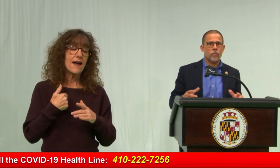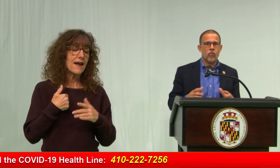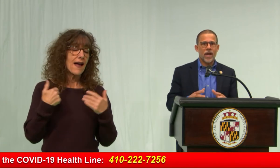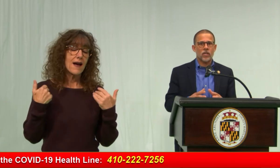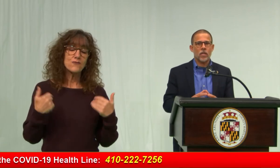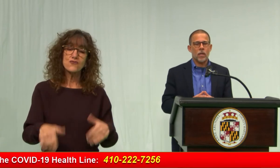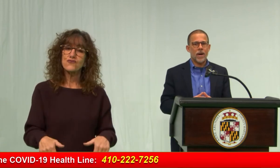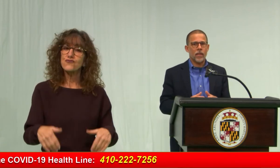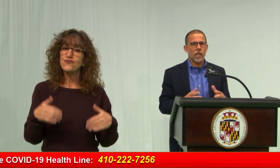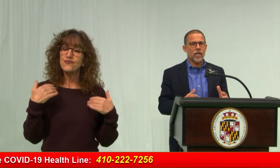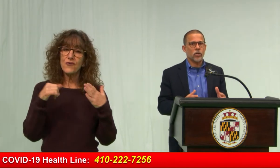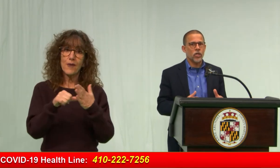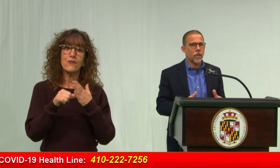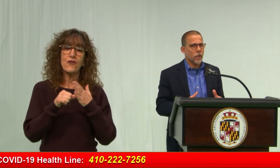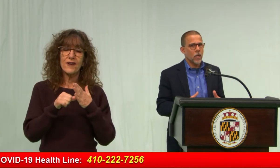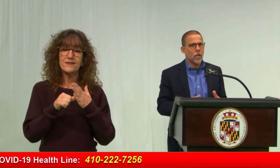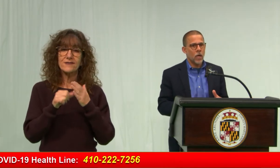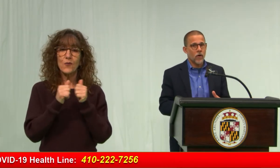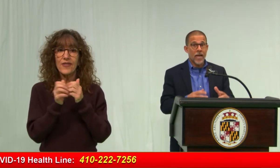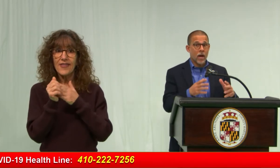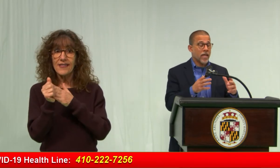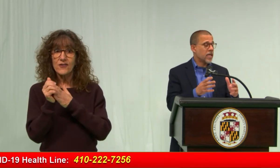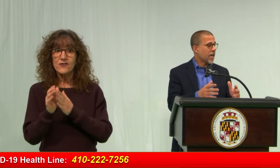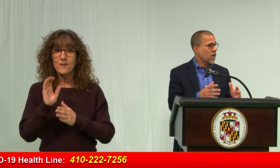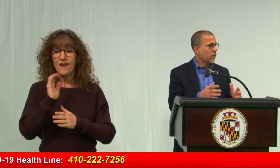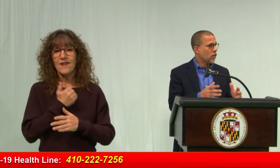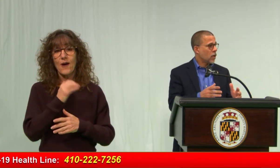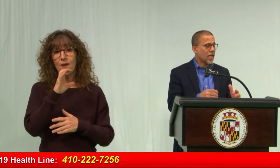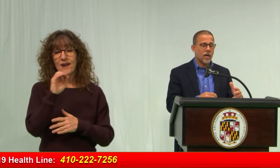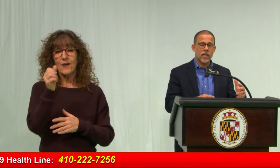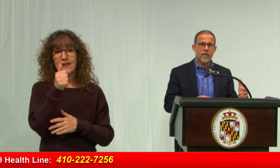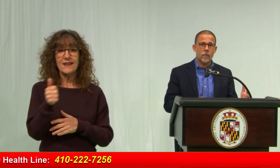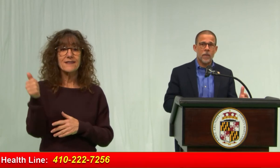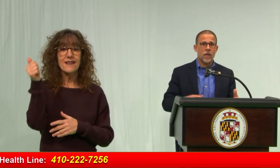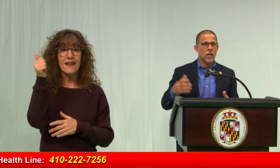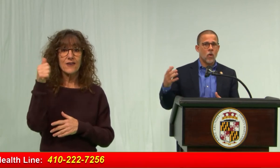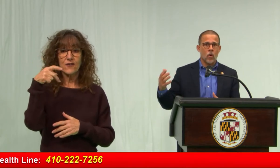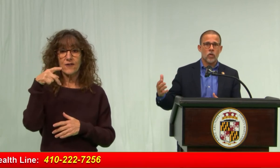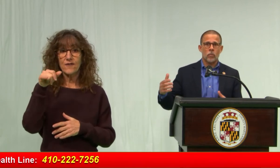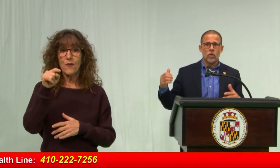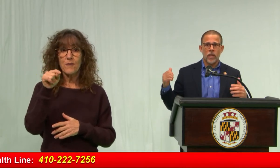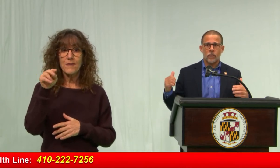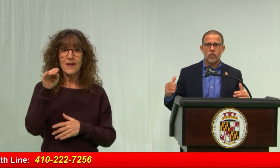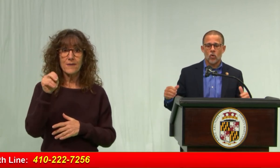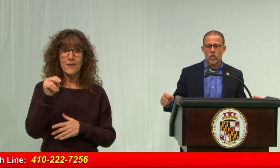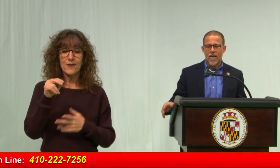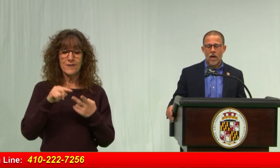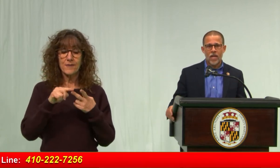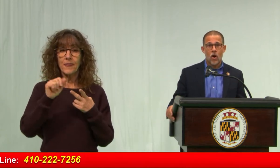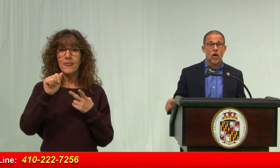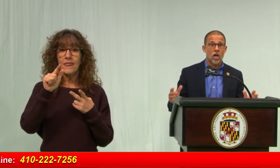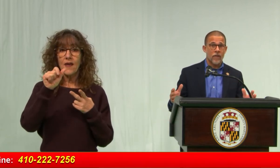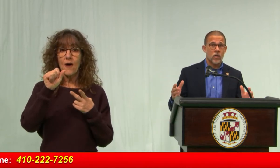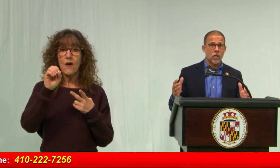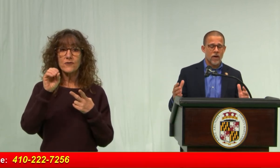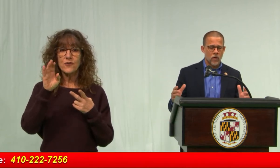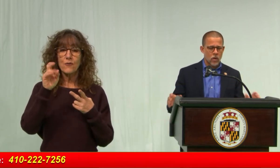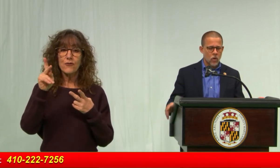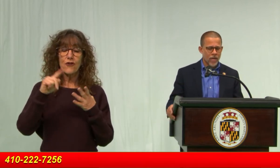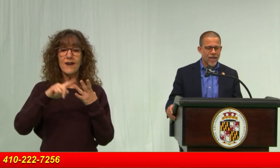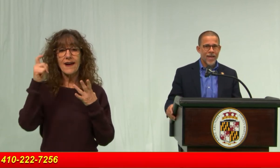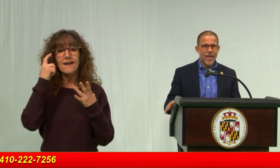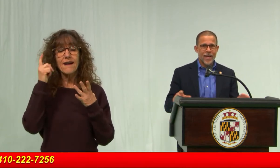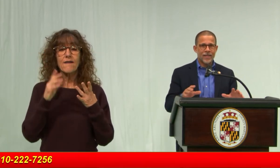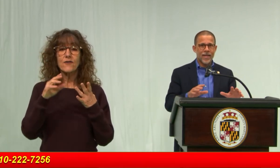exceedingly impressed by the leadership of our county executives, County Executive Pittman, also Brooke in Prince George County, our governor,